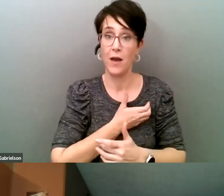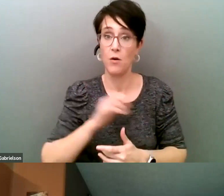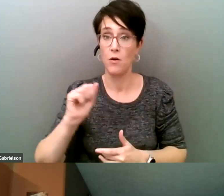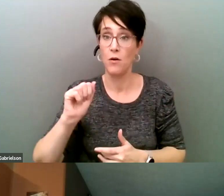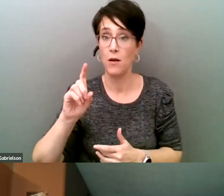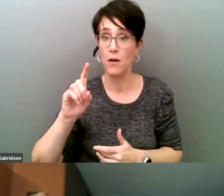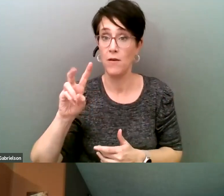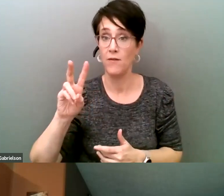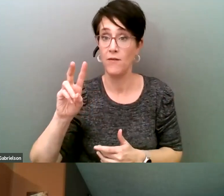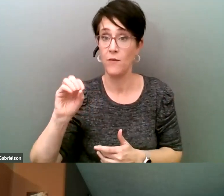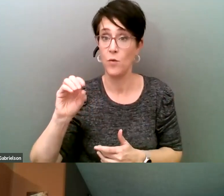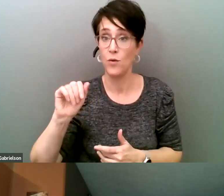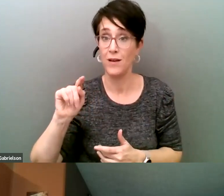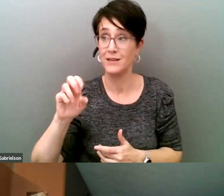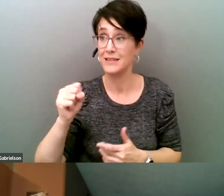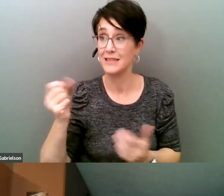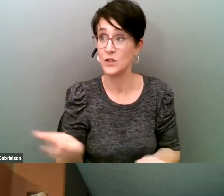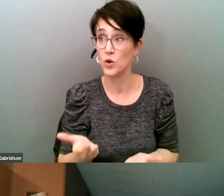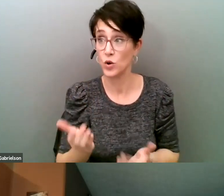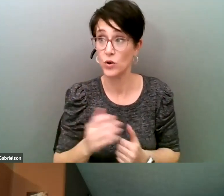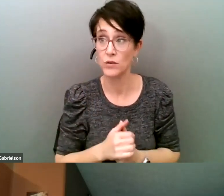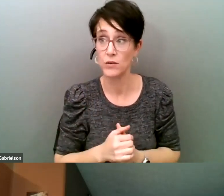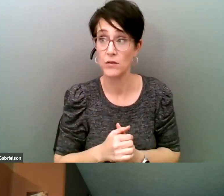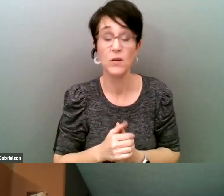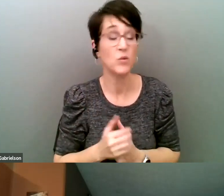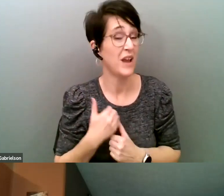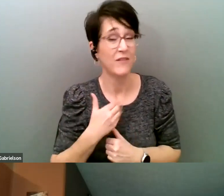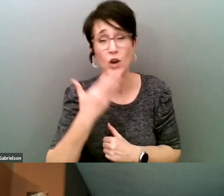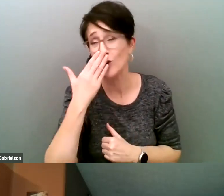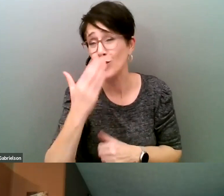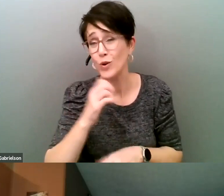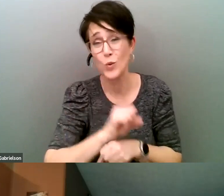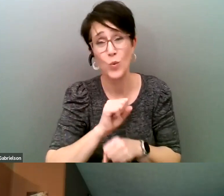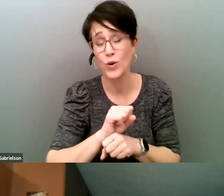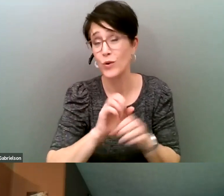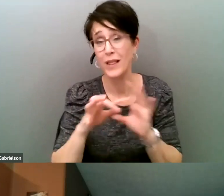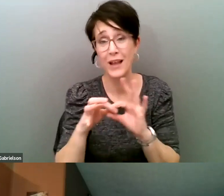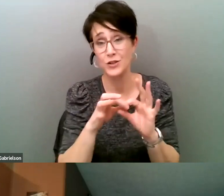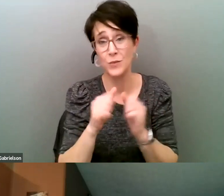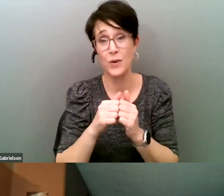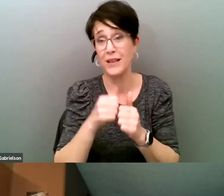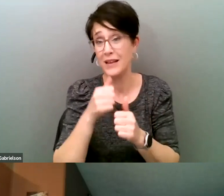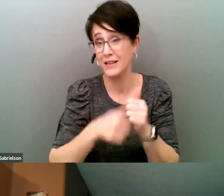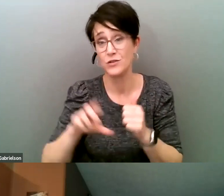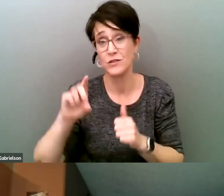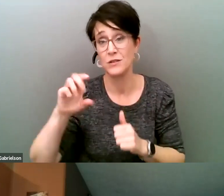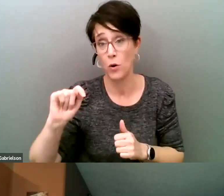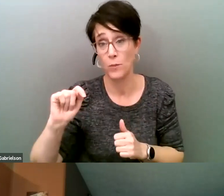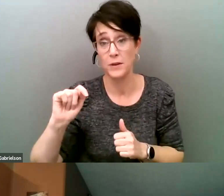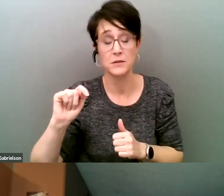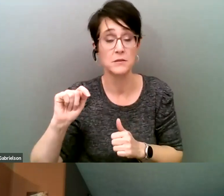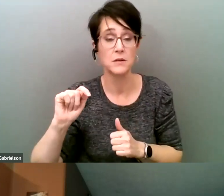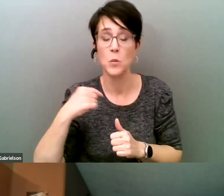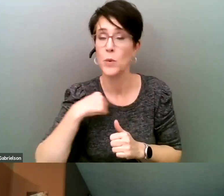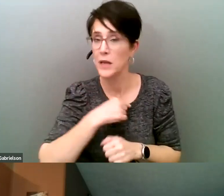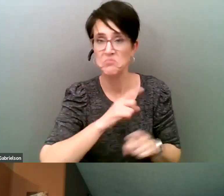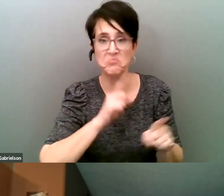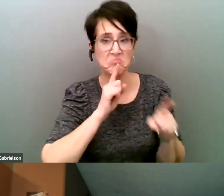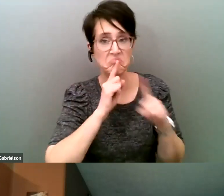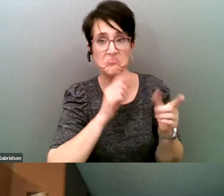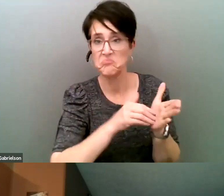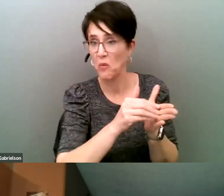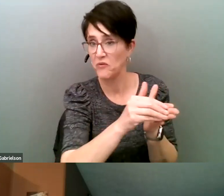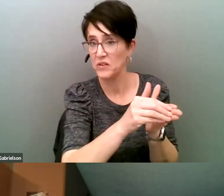here. We've got a really good working relationship with the departments, and we're in conversations with them. So I think we